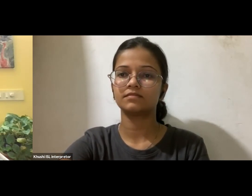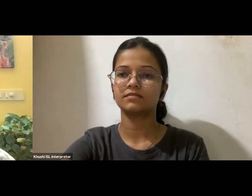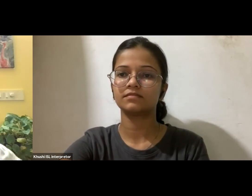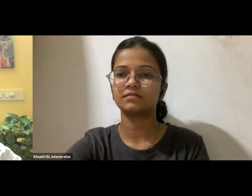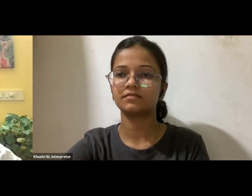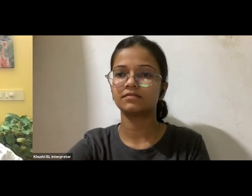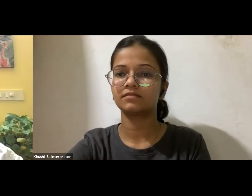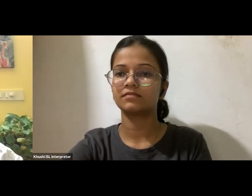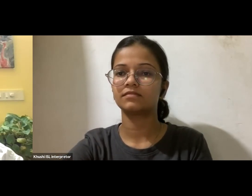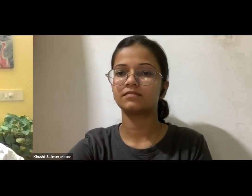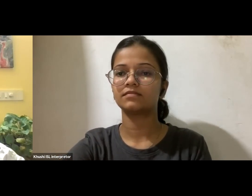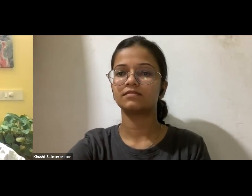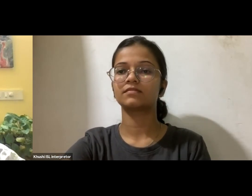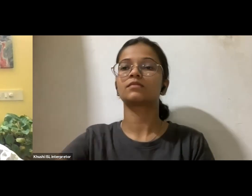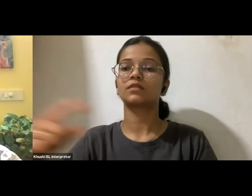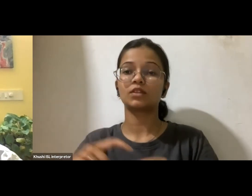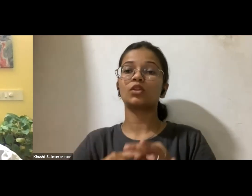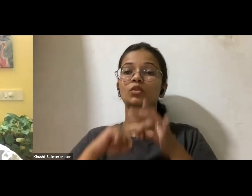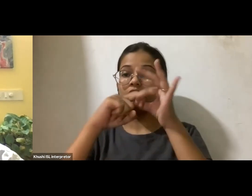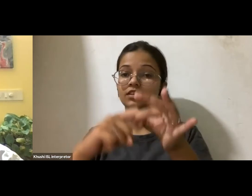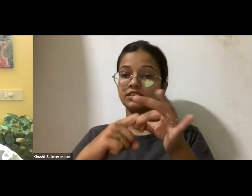Okay, so there is another question.